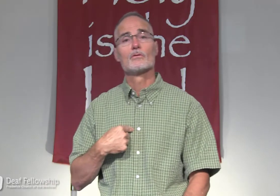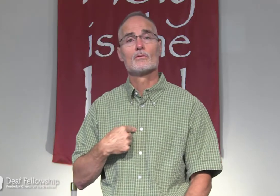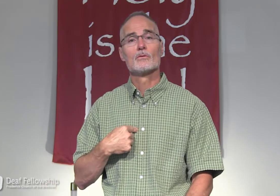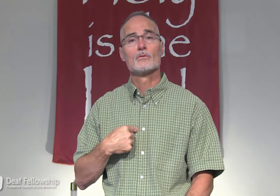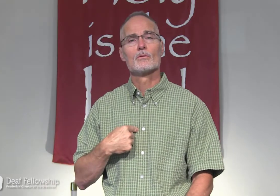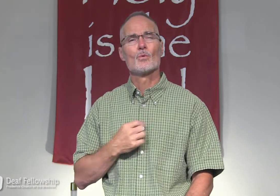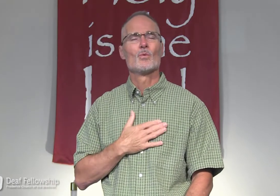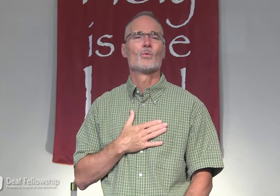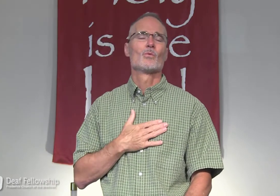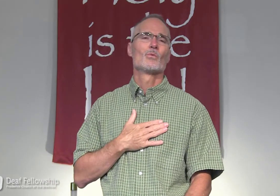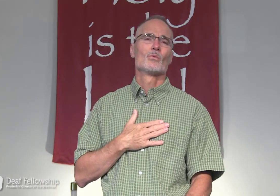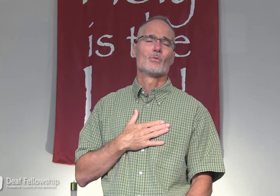I feel like a failure.